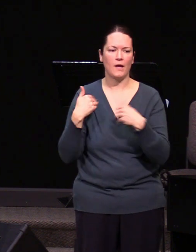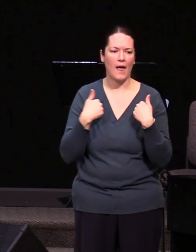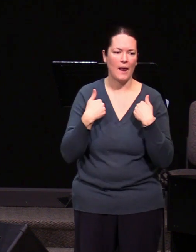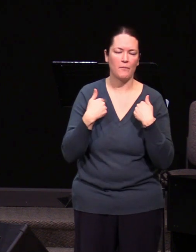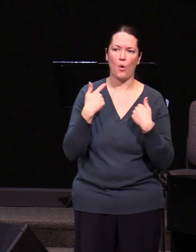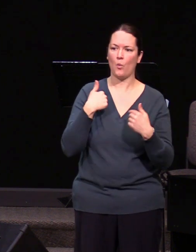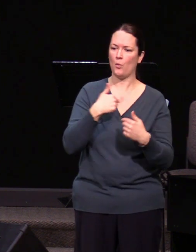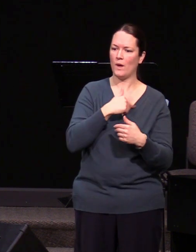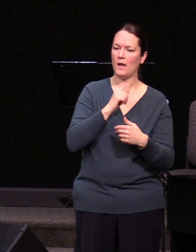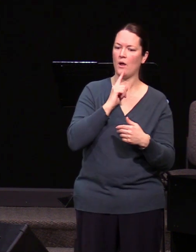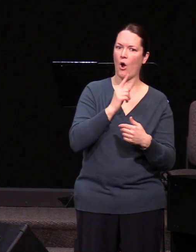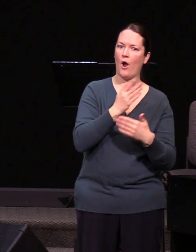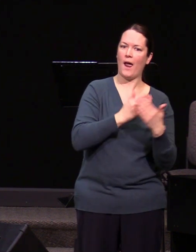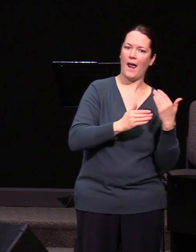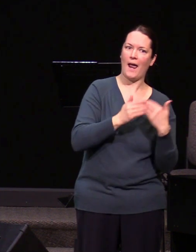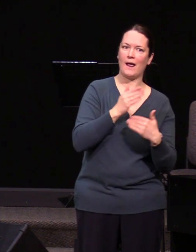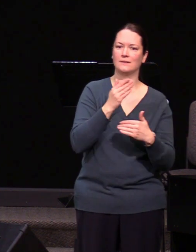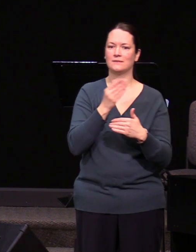God.